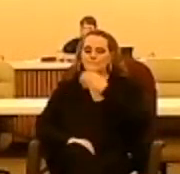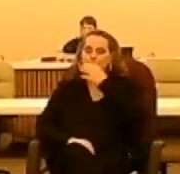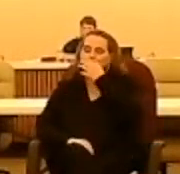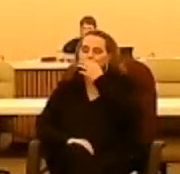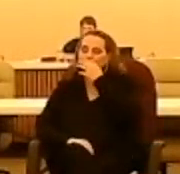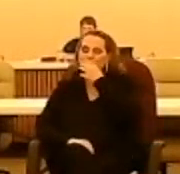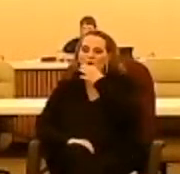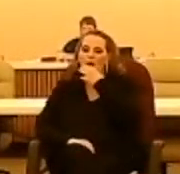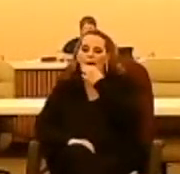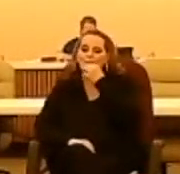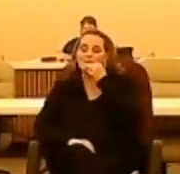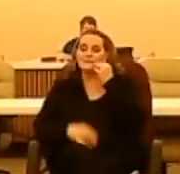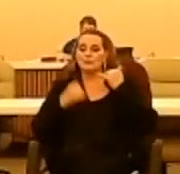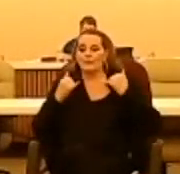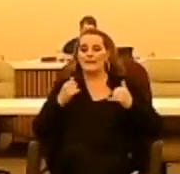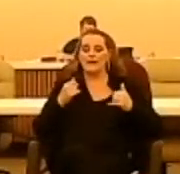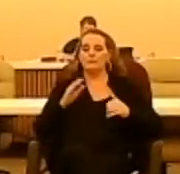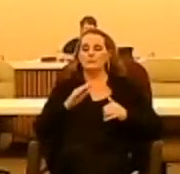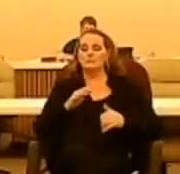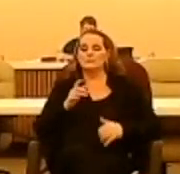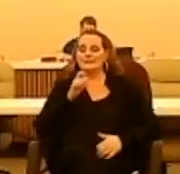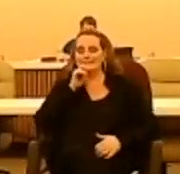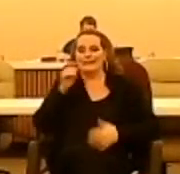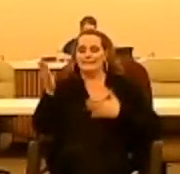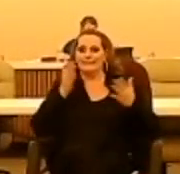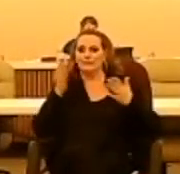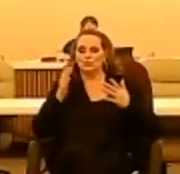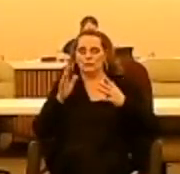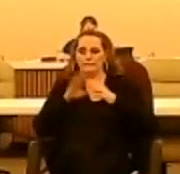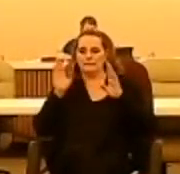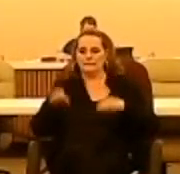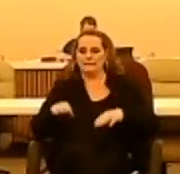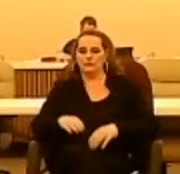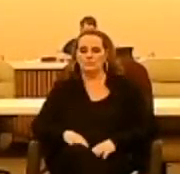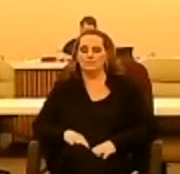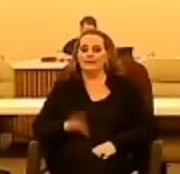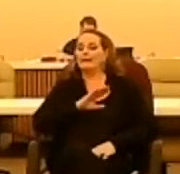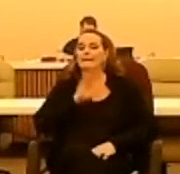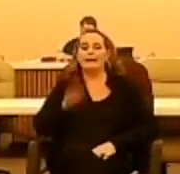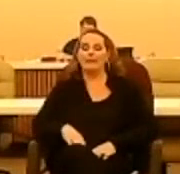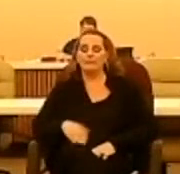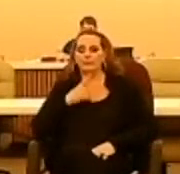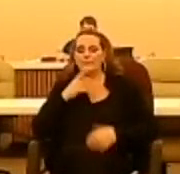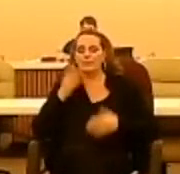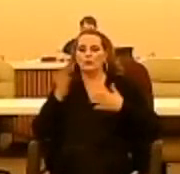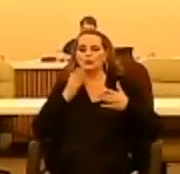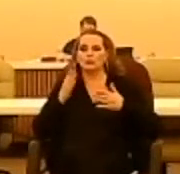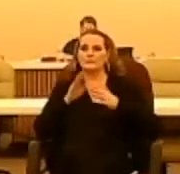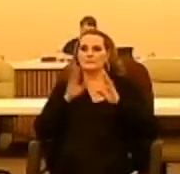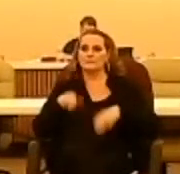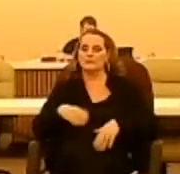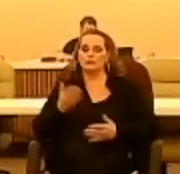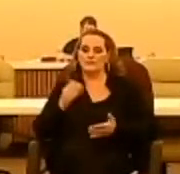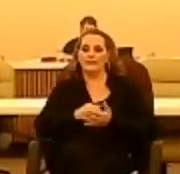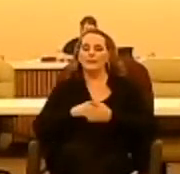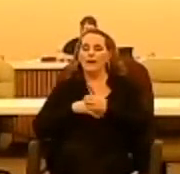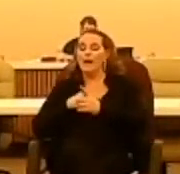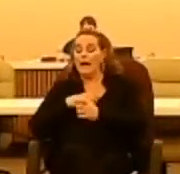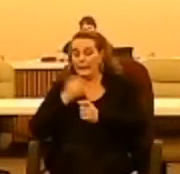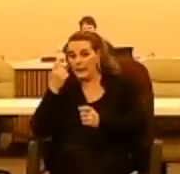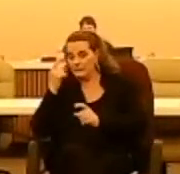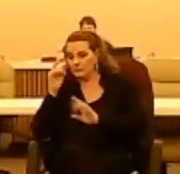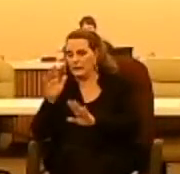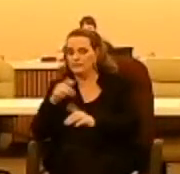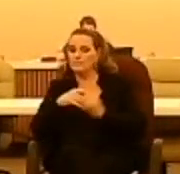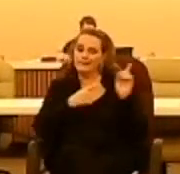forward, it no longer is a service station. No longer could ever be a service station. No, it's not going to be. I understand that. He's